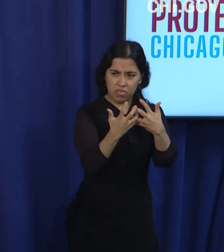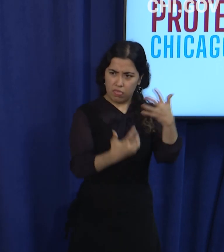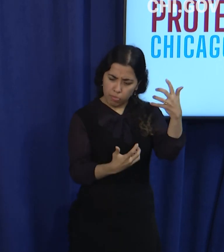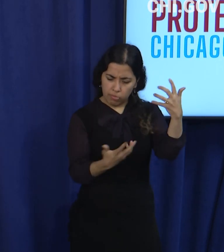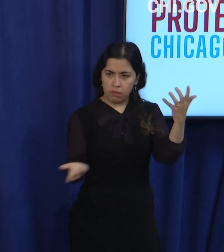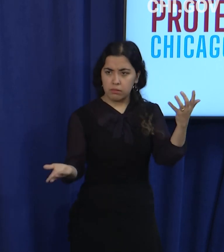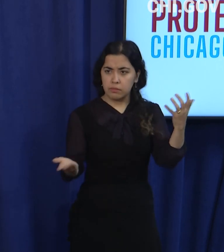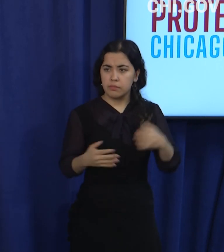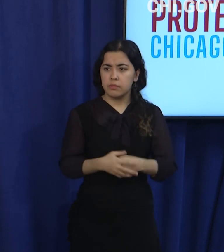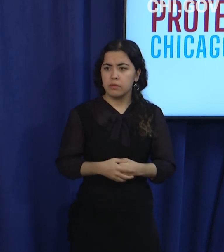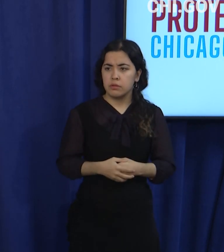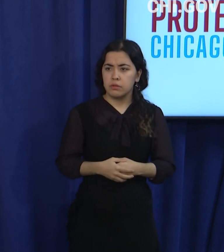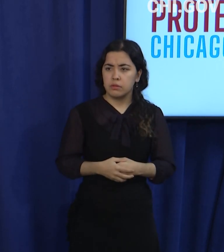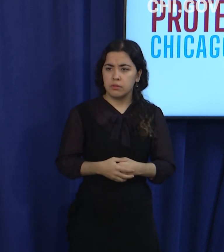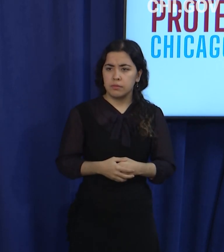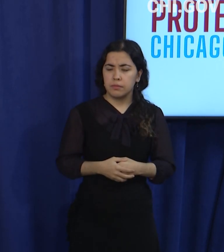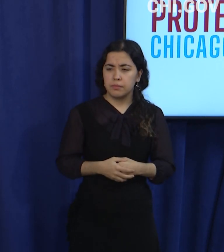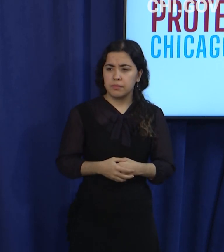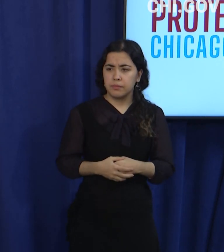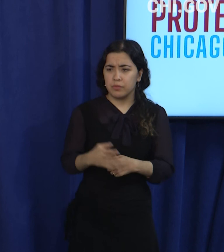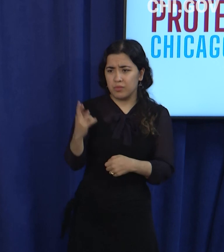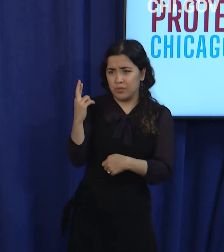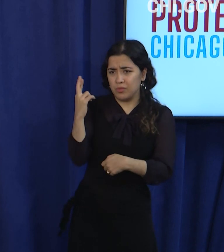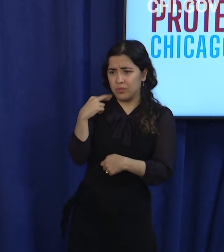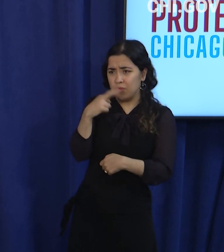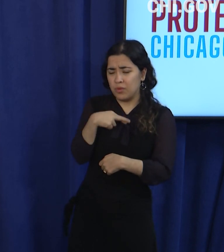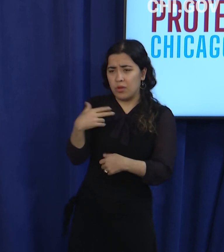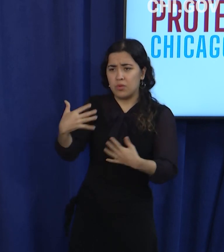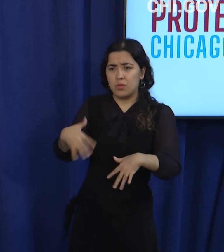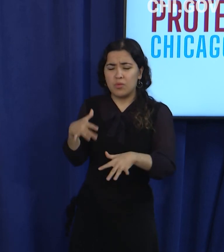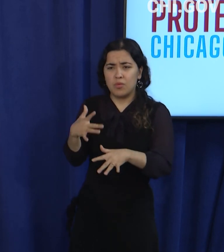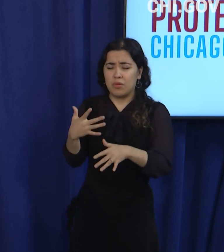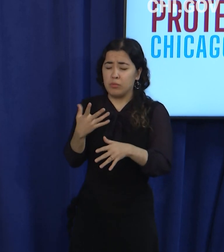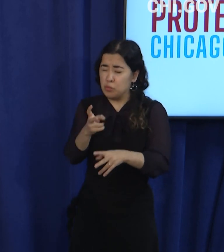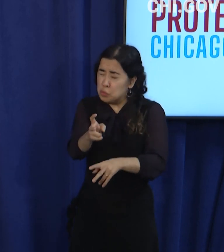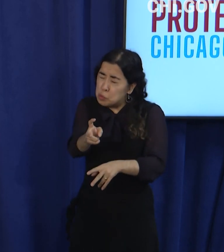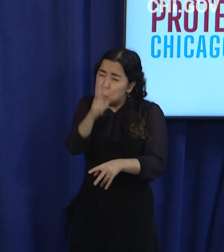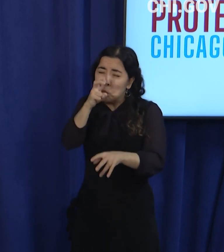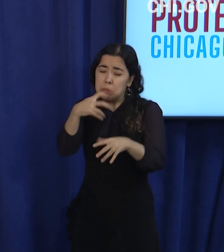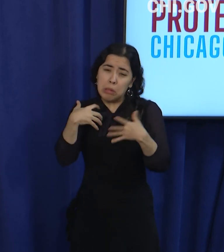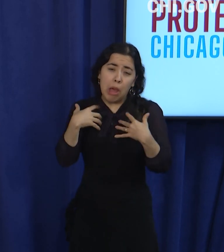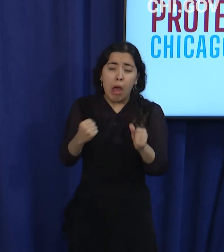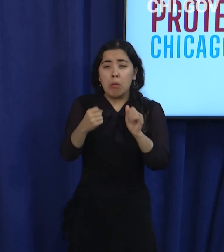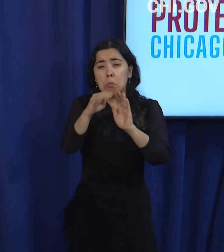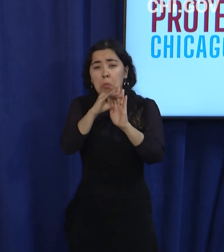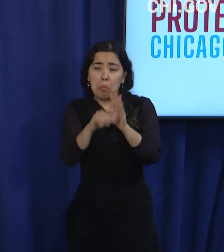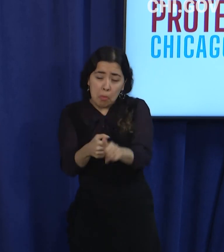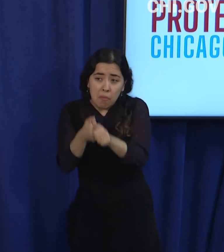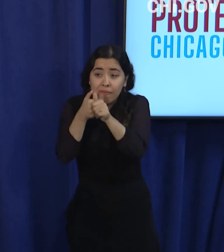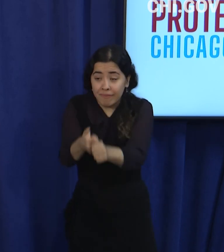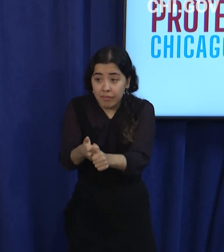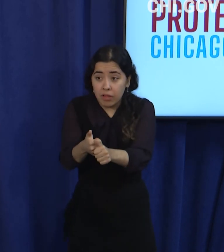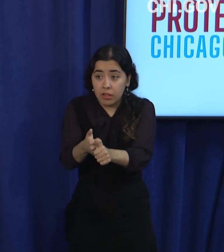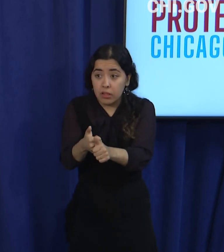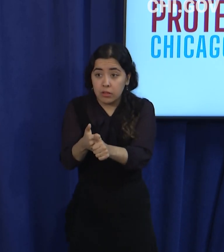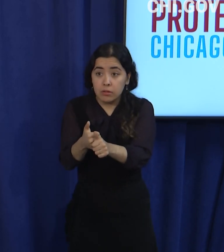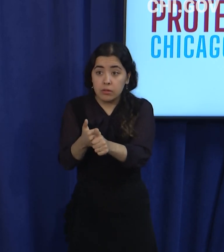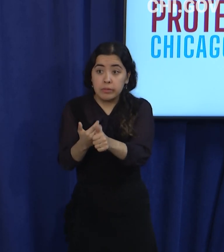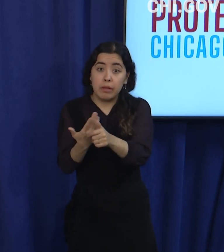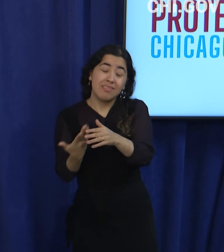law, have some of the most strict health guidelines always, but particularly during this